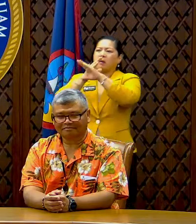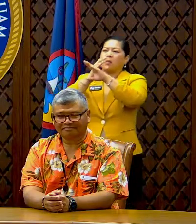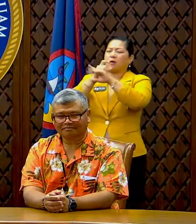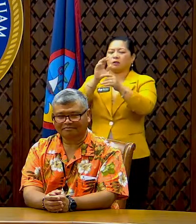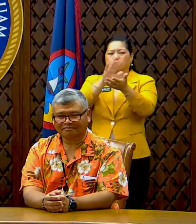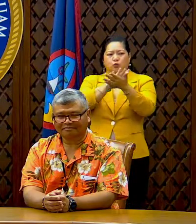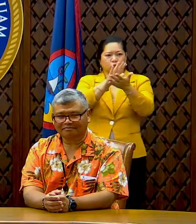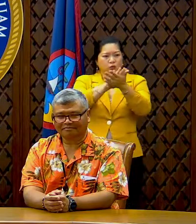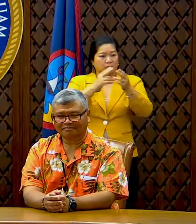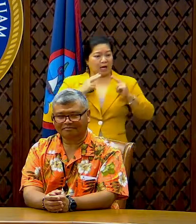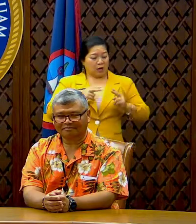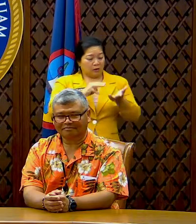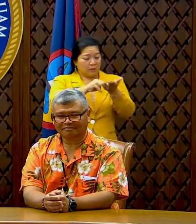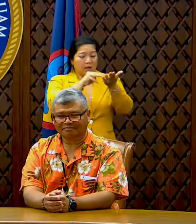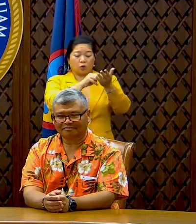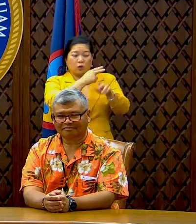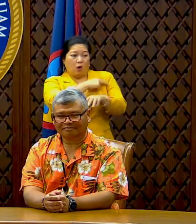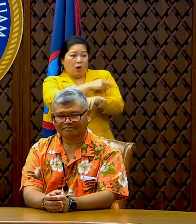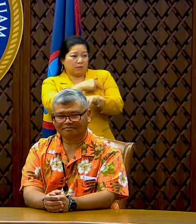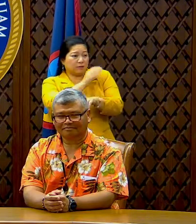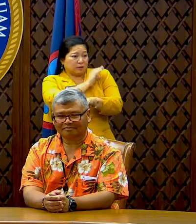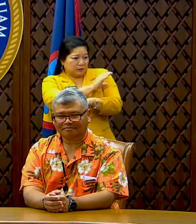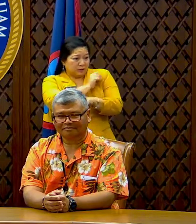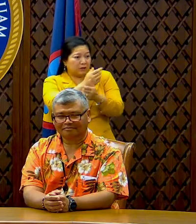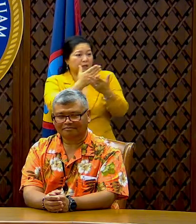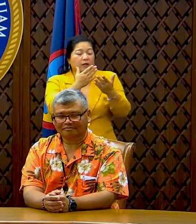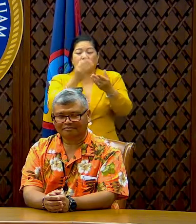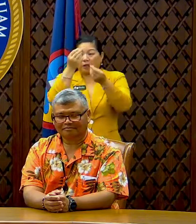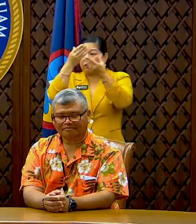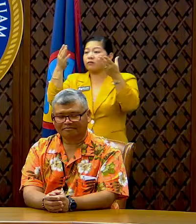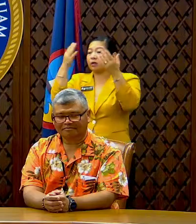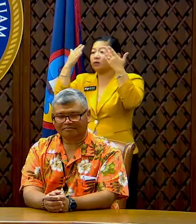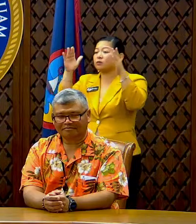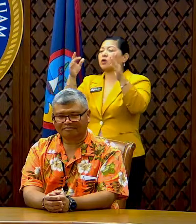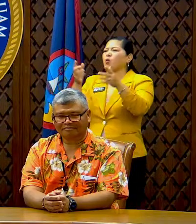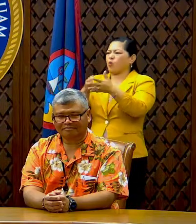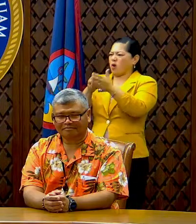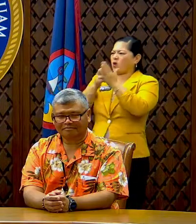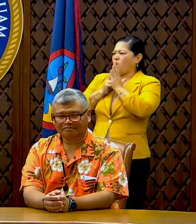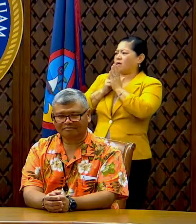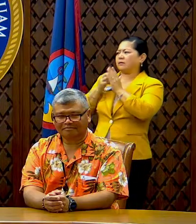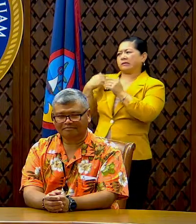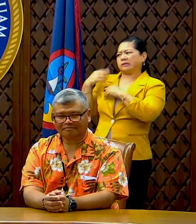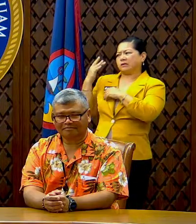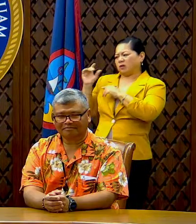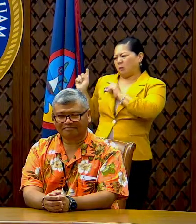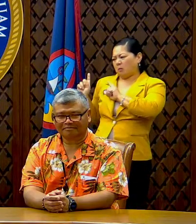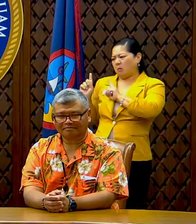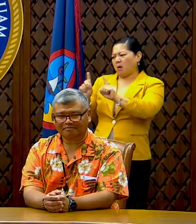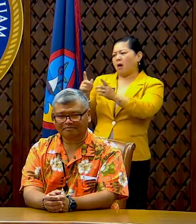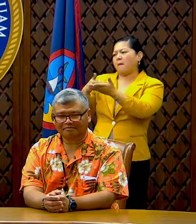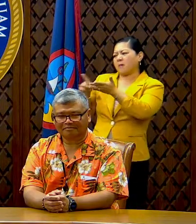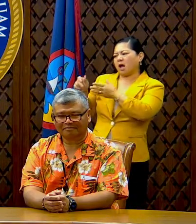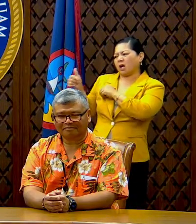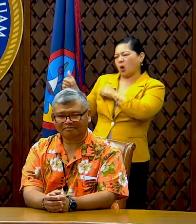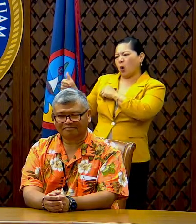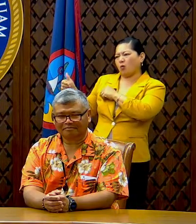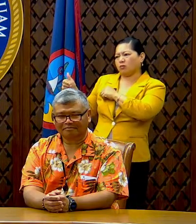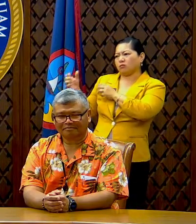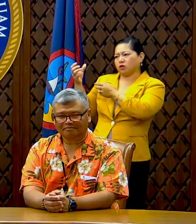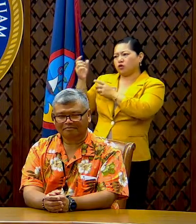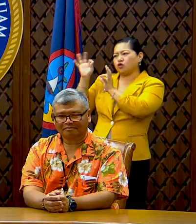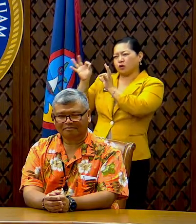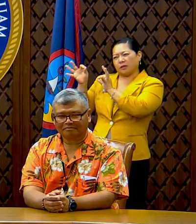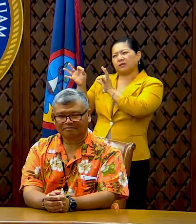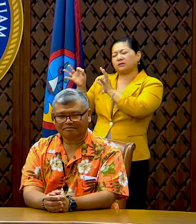schools, healthcare providers, and other public institutions require them to bring or pay for their own interpreter,